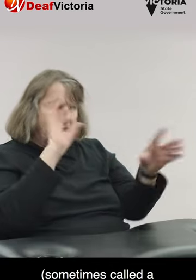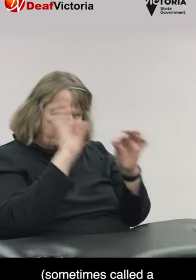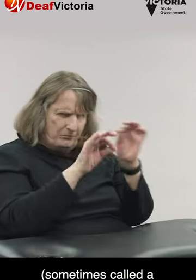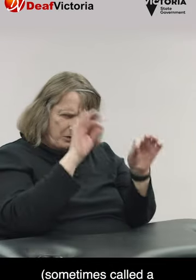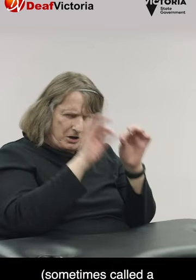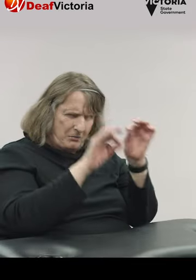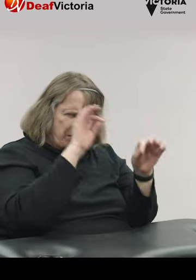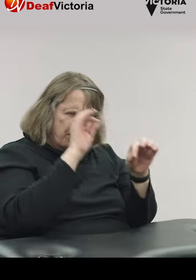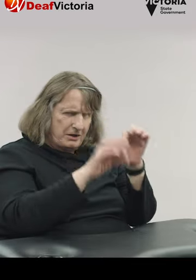be booked.